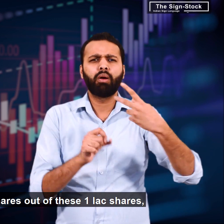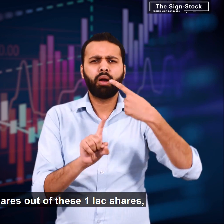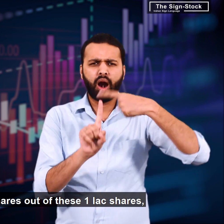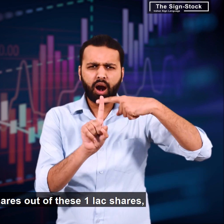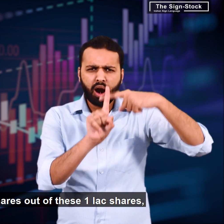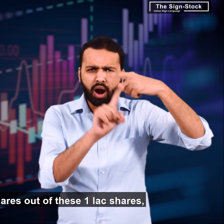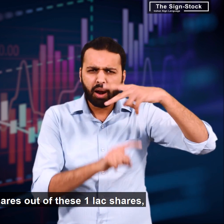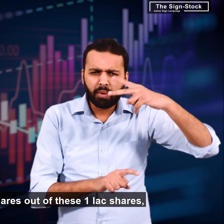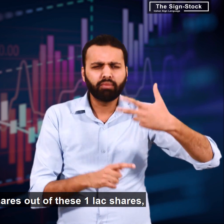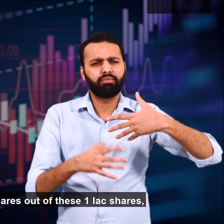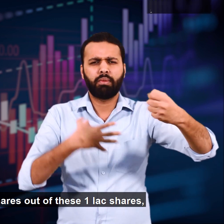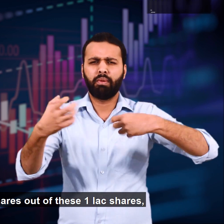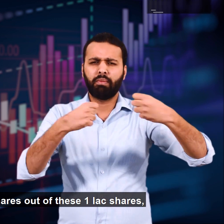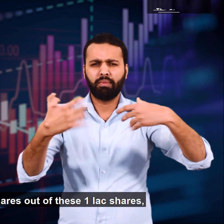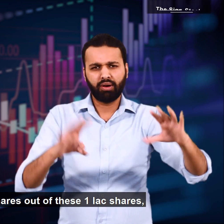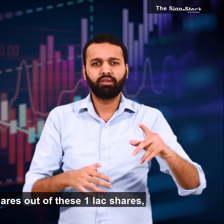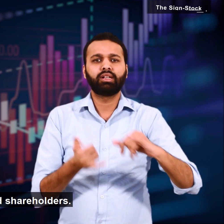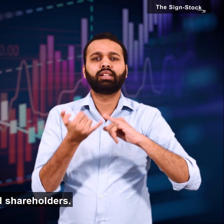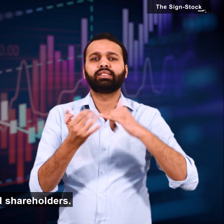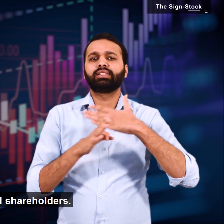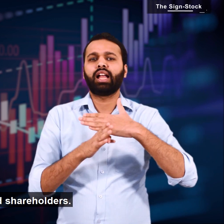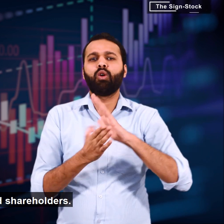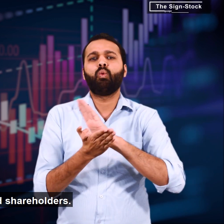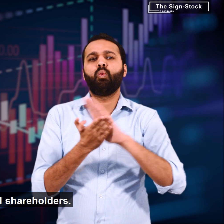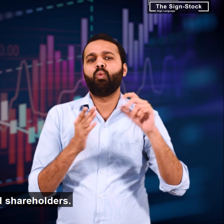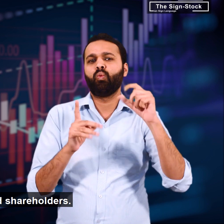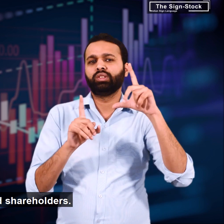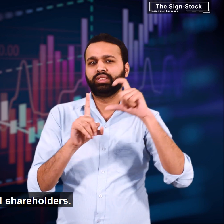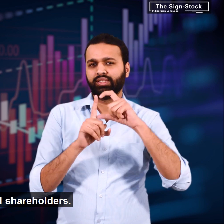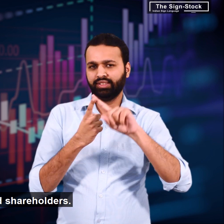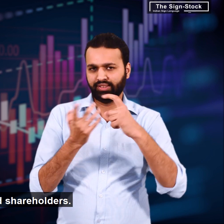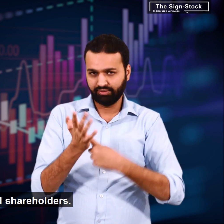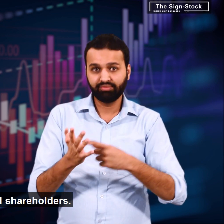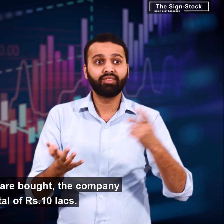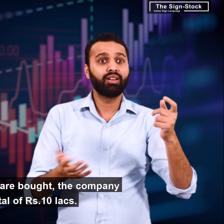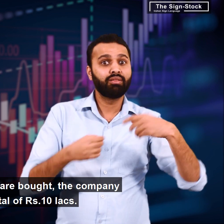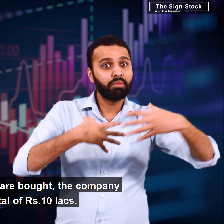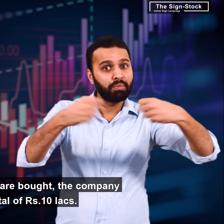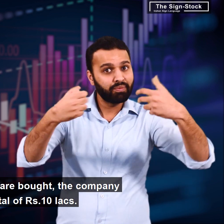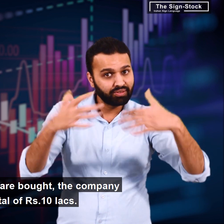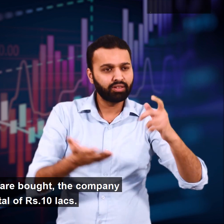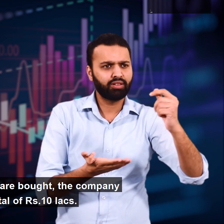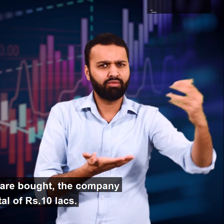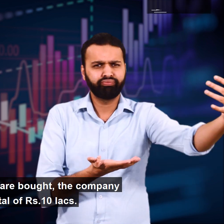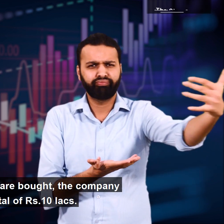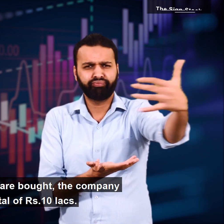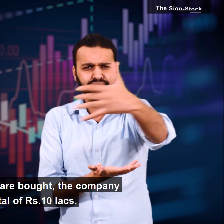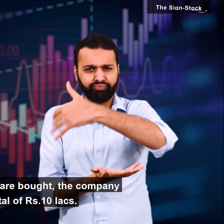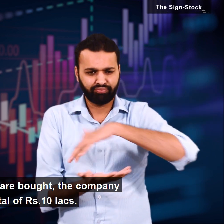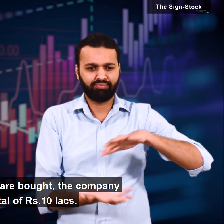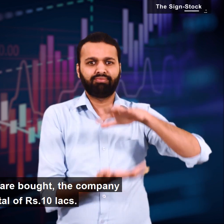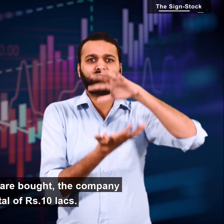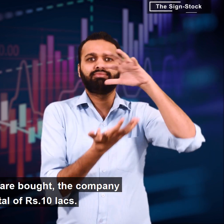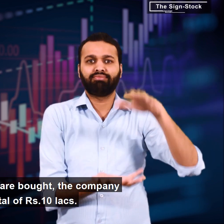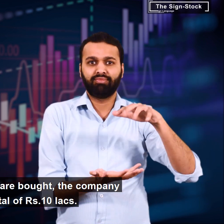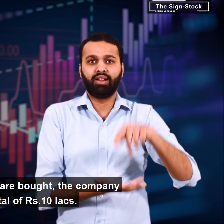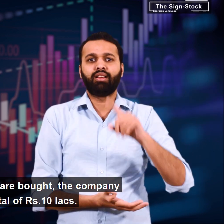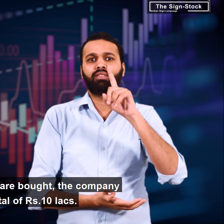shares out of these 1 lakh shares are called shareholders. After all the shares are bought, the company has